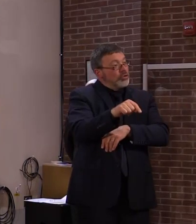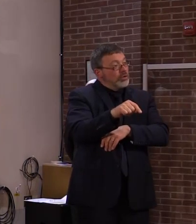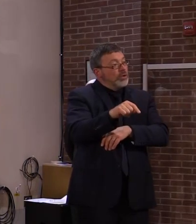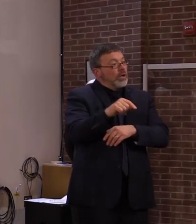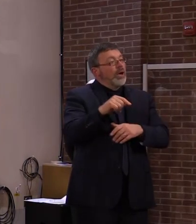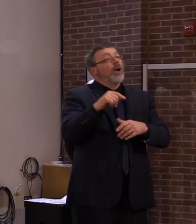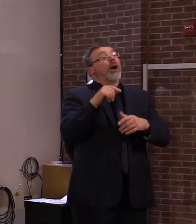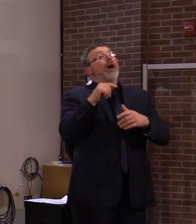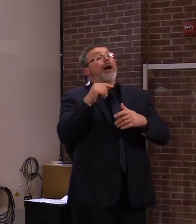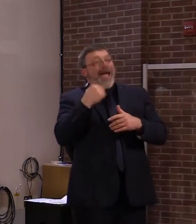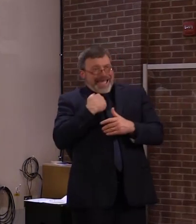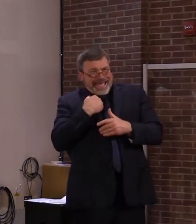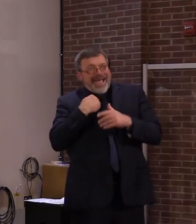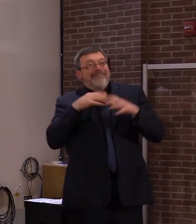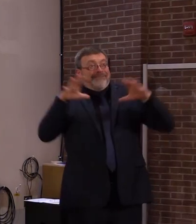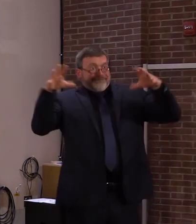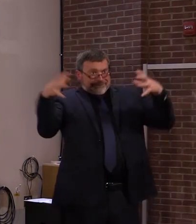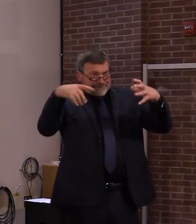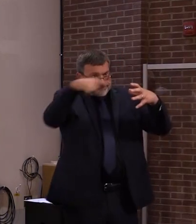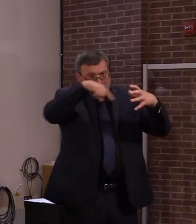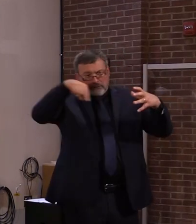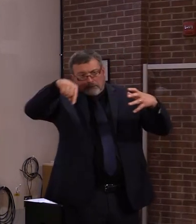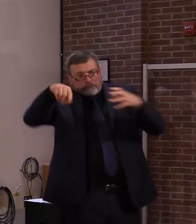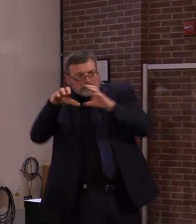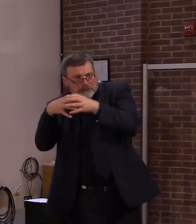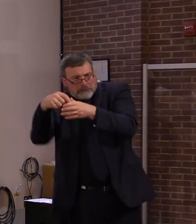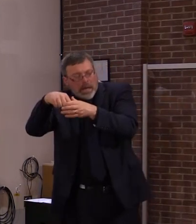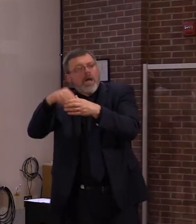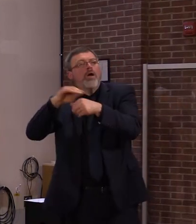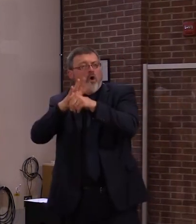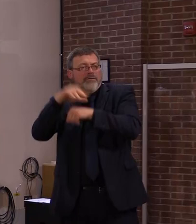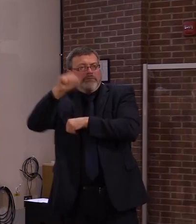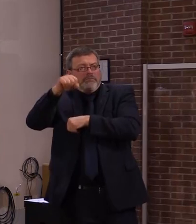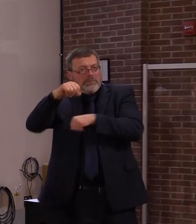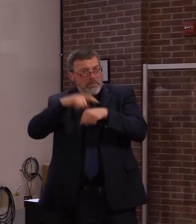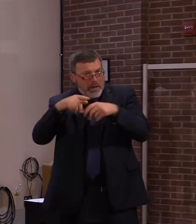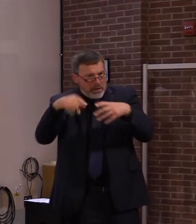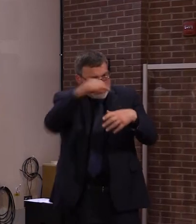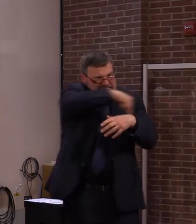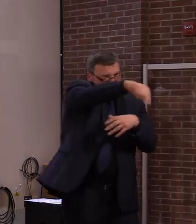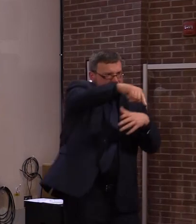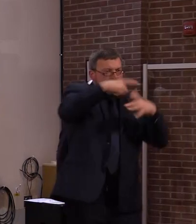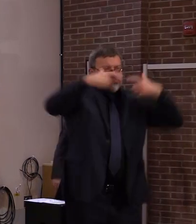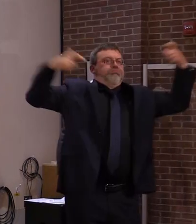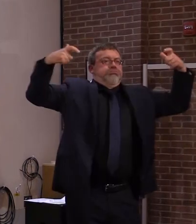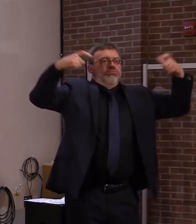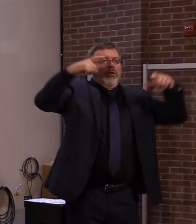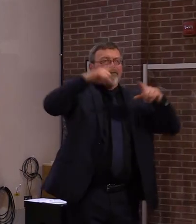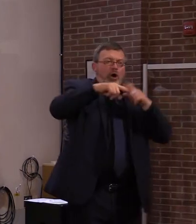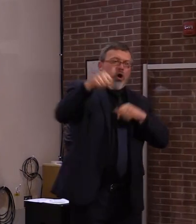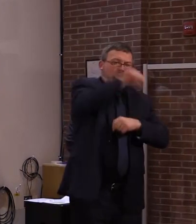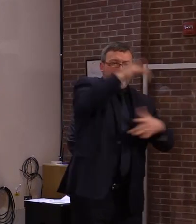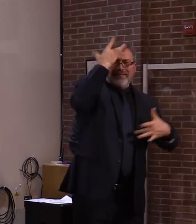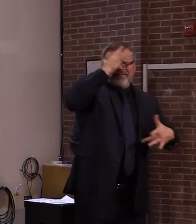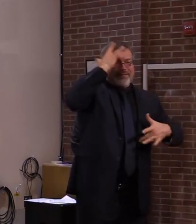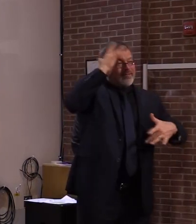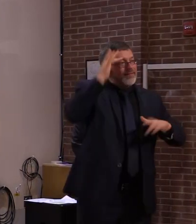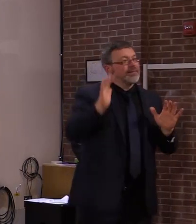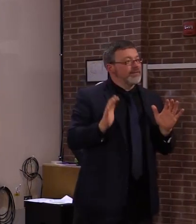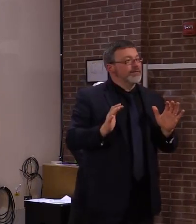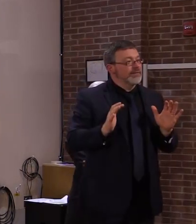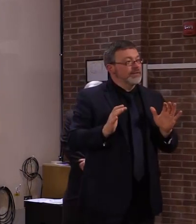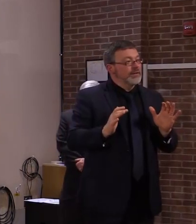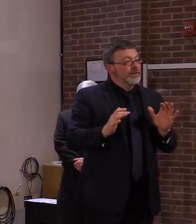Events Reporting System data, very cautiously, because it's all self-report,